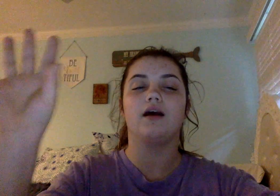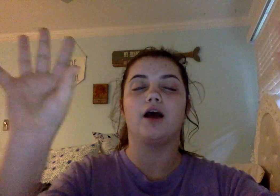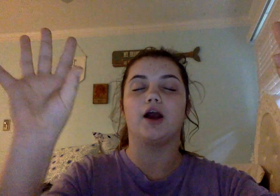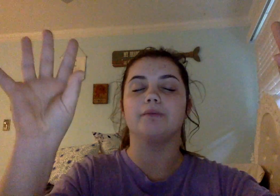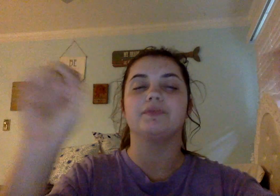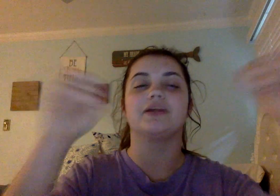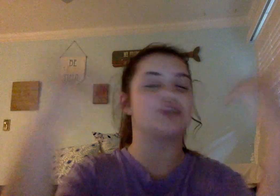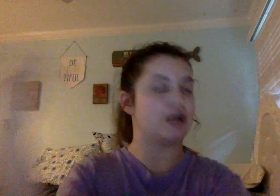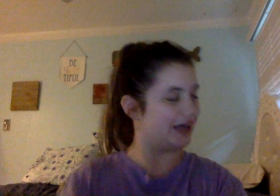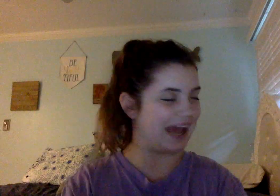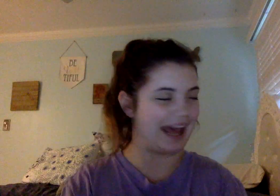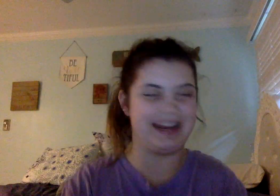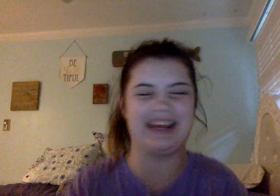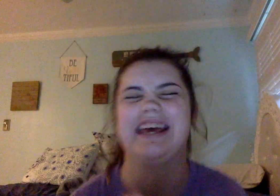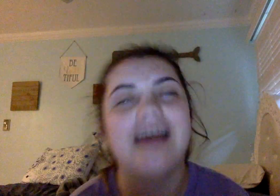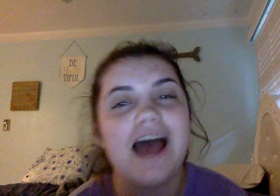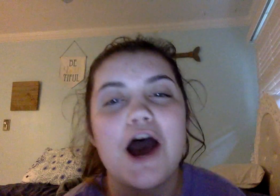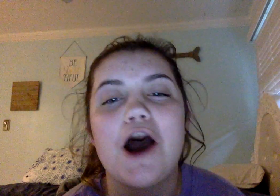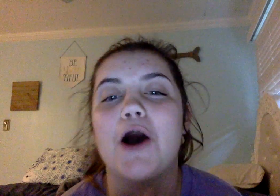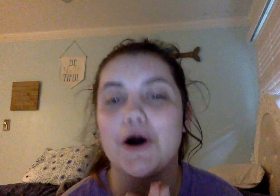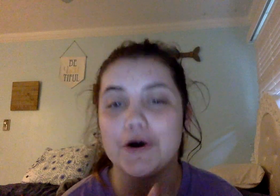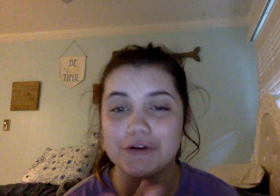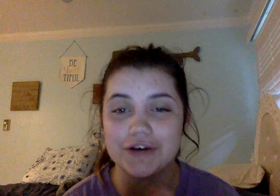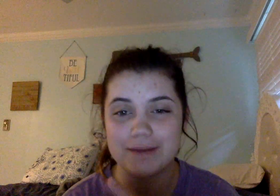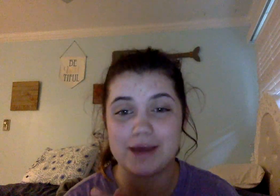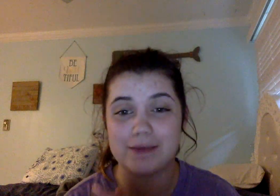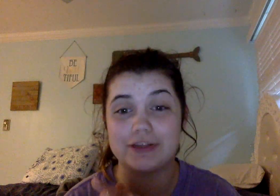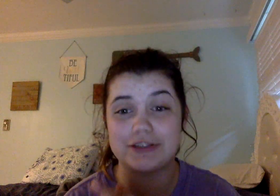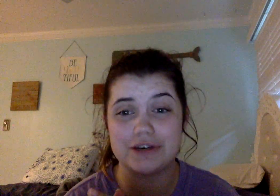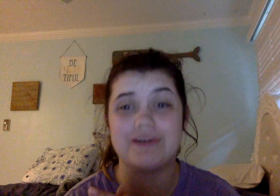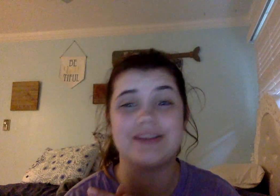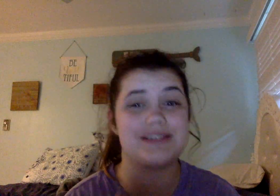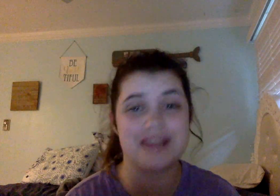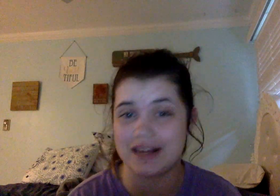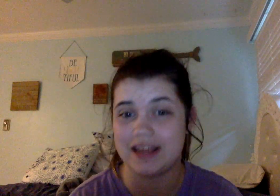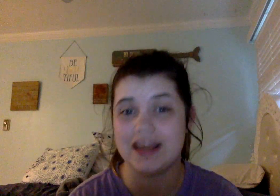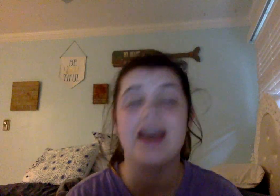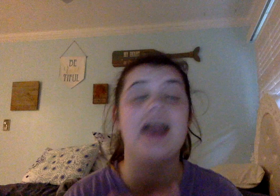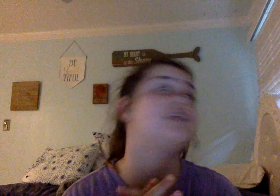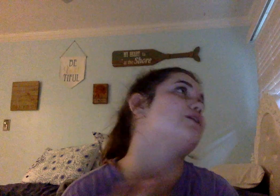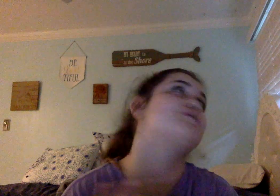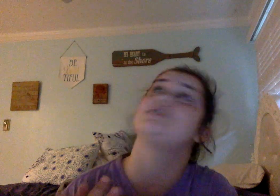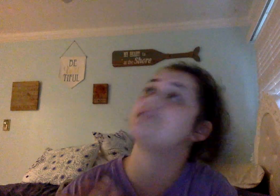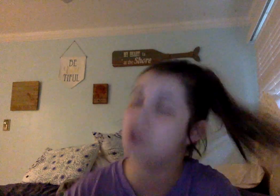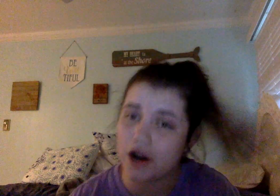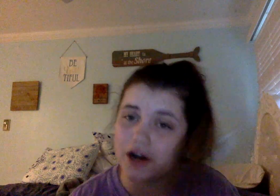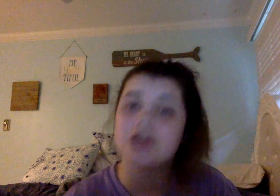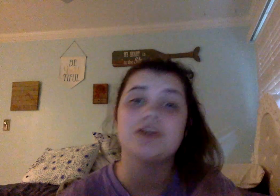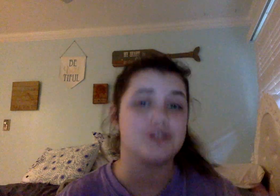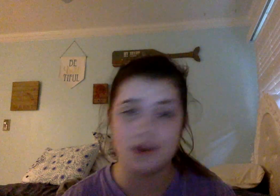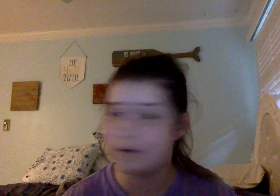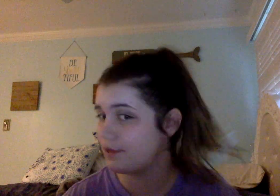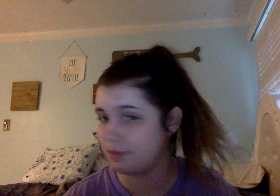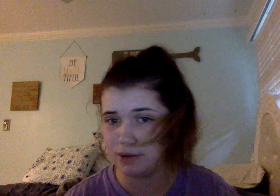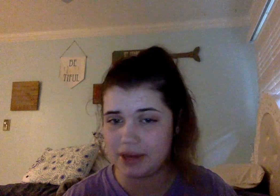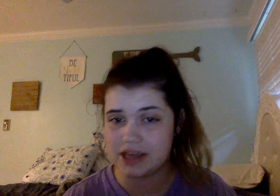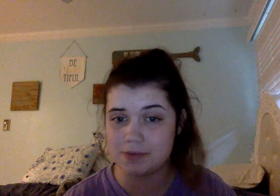Alright, let's try again. All you're going to be able to do is study. And if you just start 2 or 3 weeks before